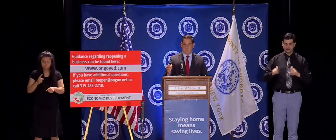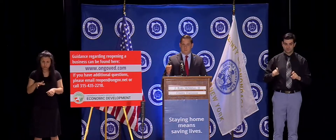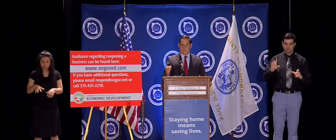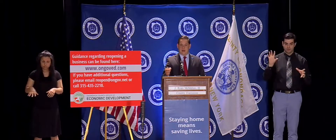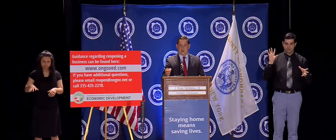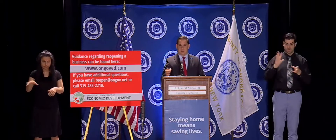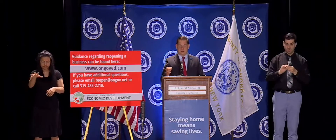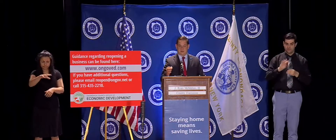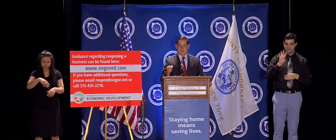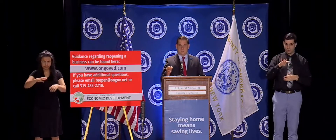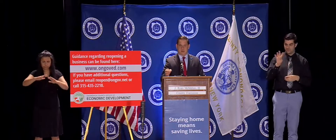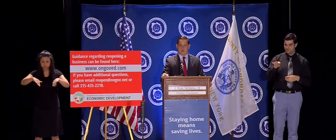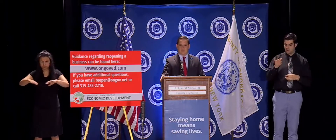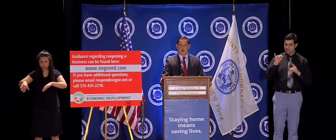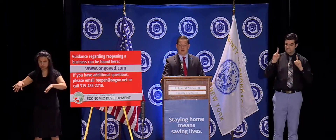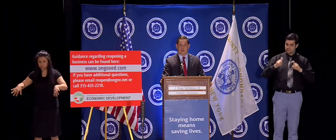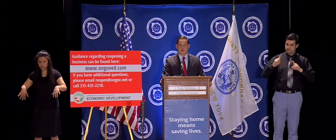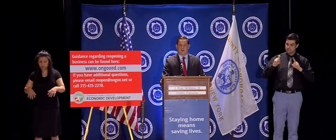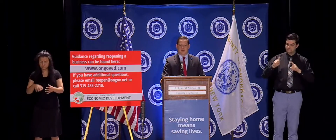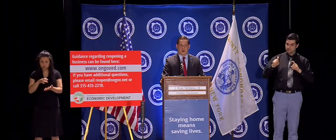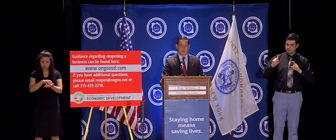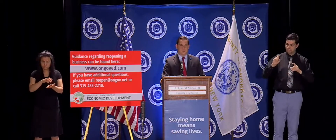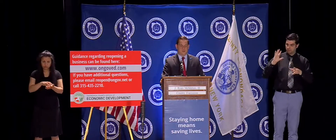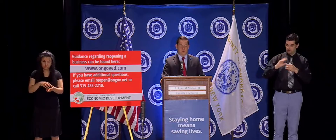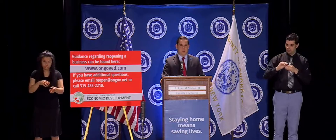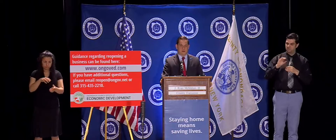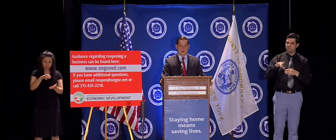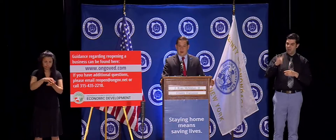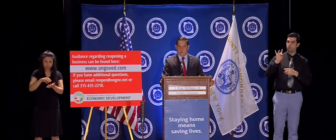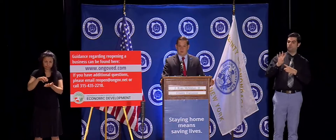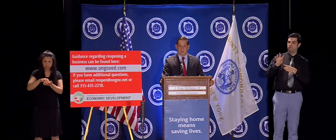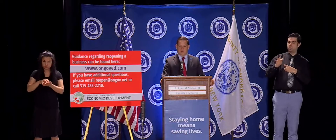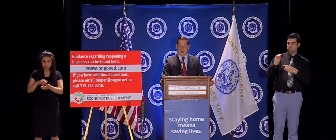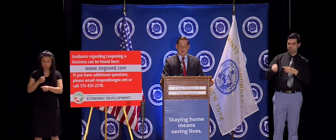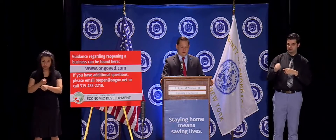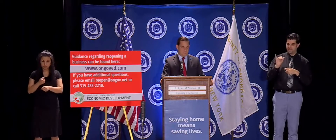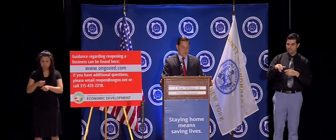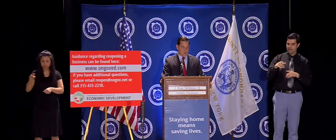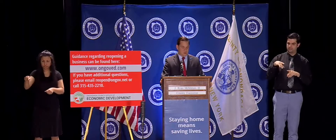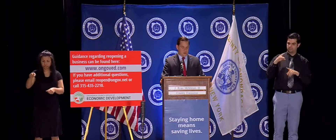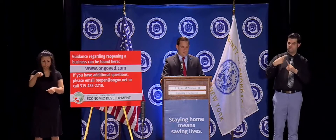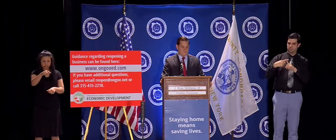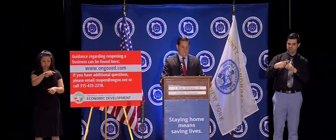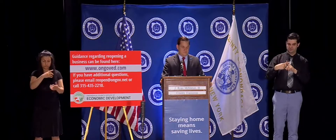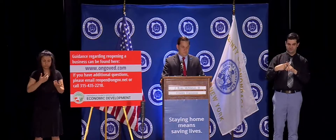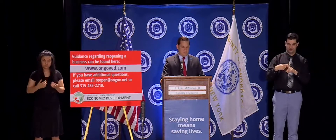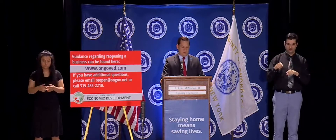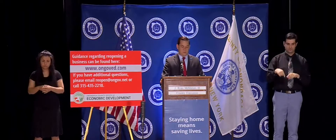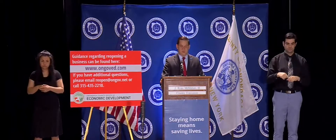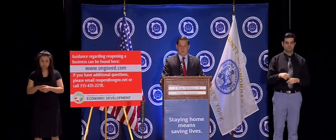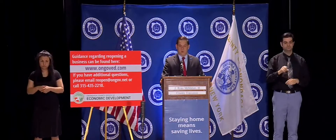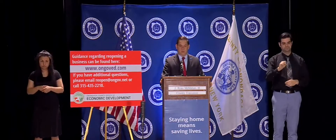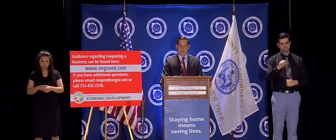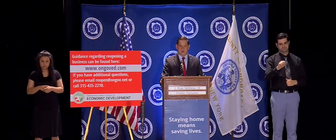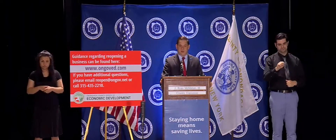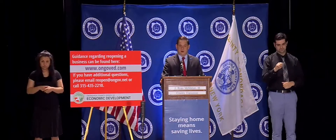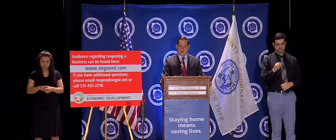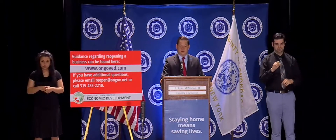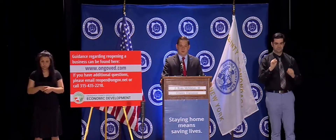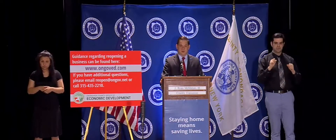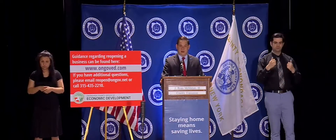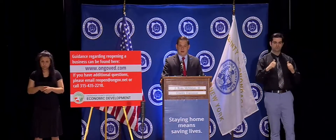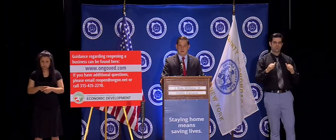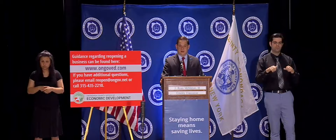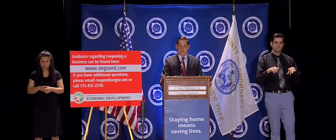to analyze and micro-target, which is what now we're trying to do, there might be some more